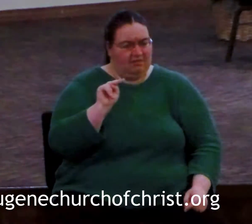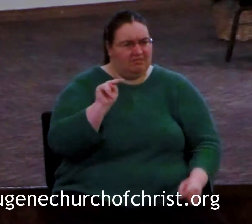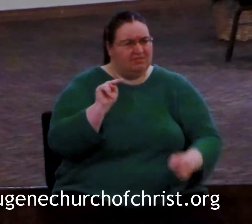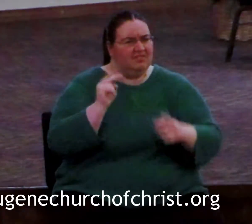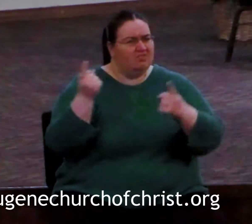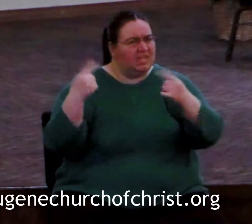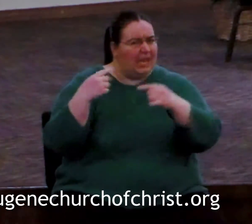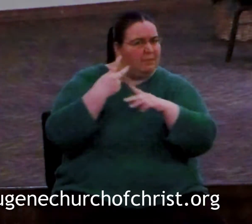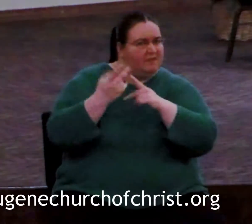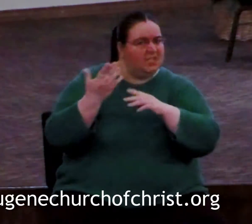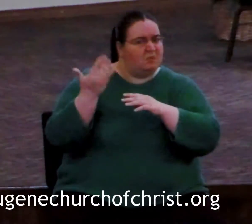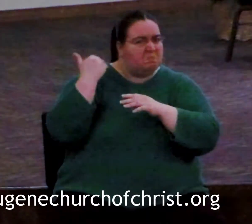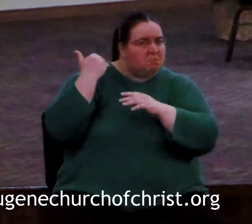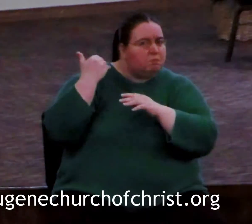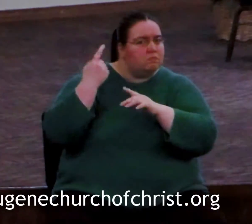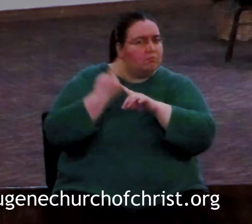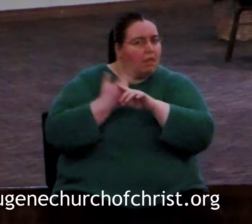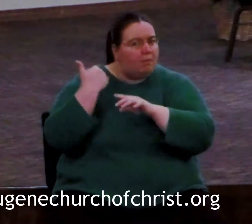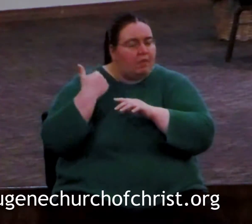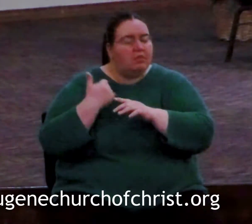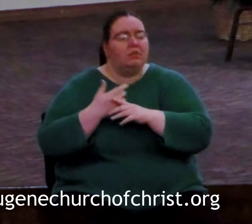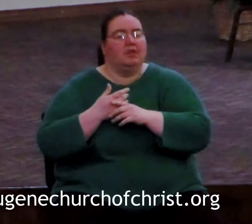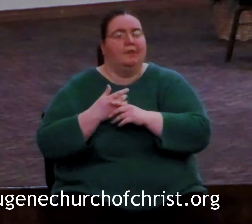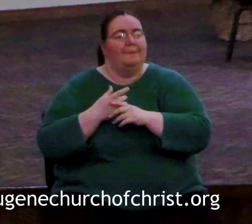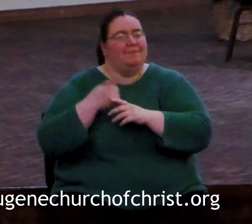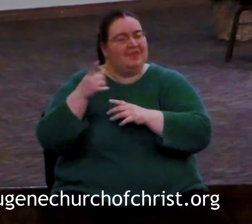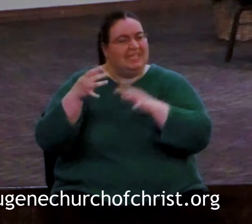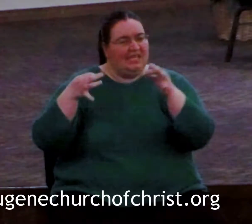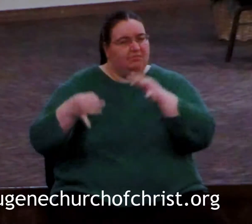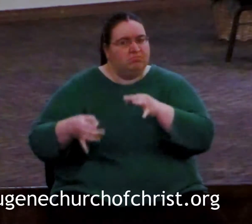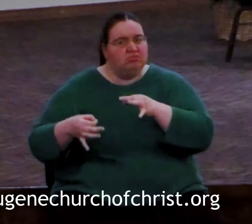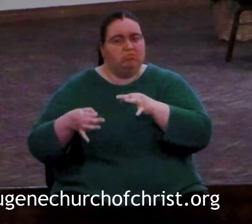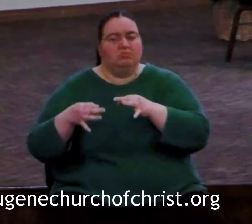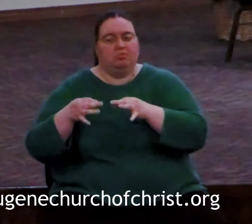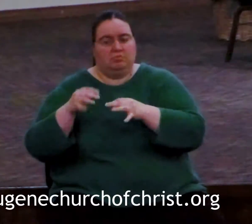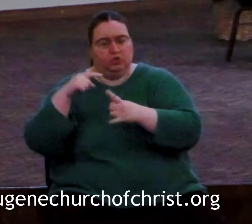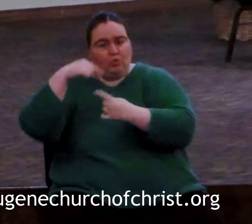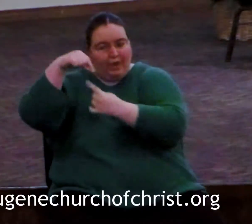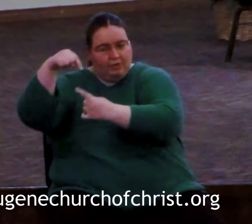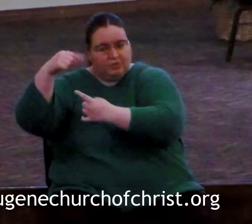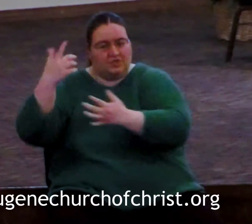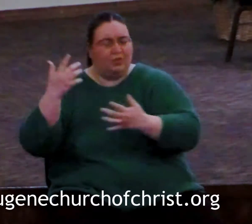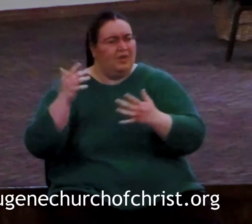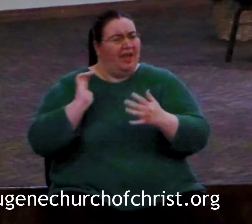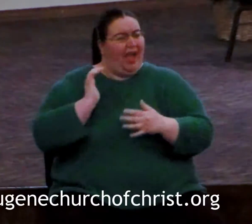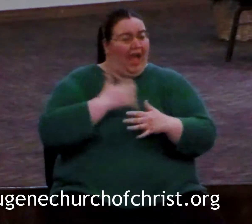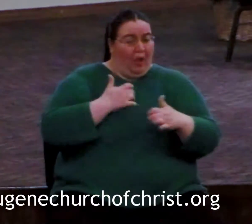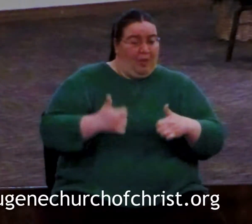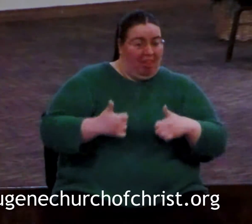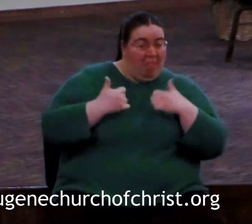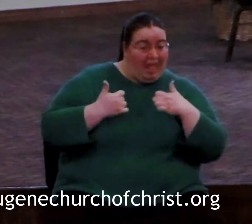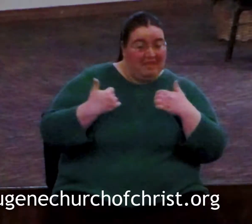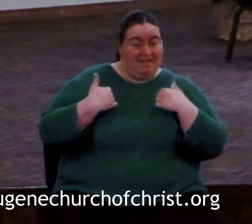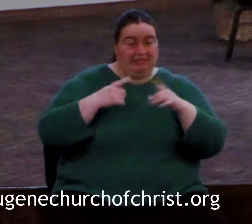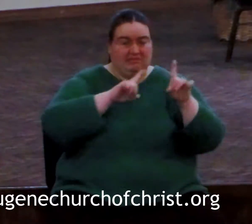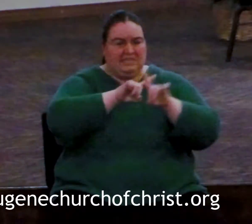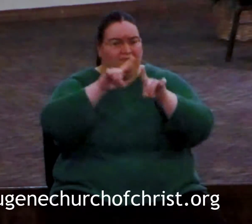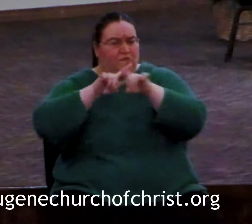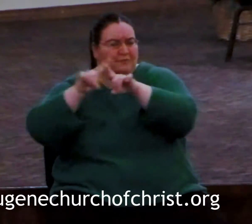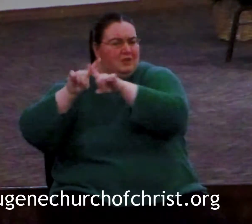like. There are different kinds of storms that come along in life. Some of them are ones that we can prepare for. Some of them are ones that